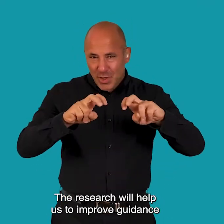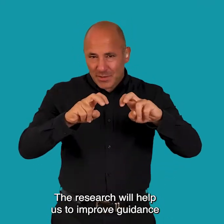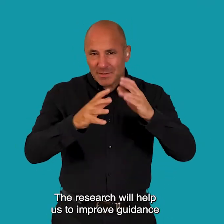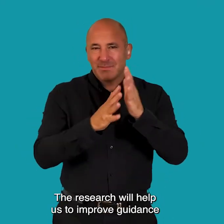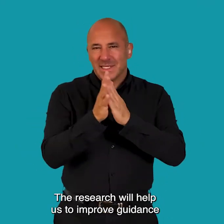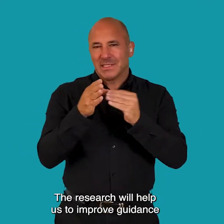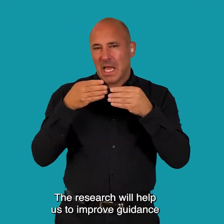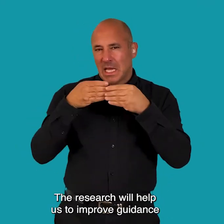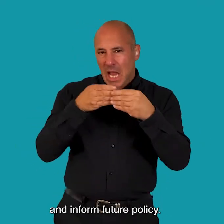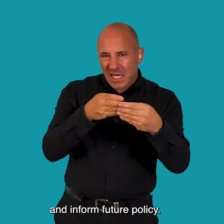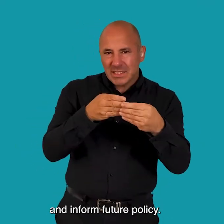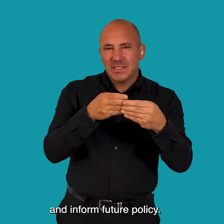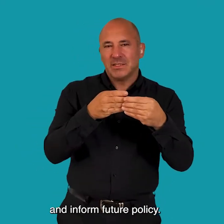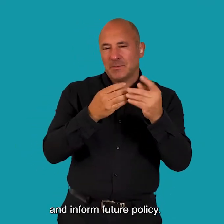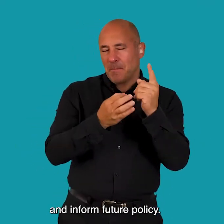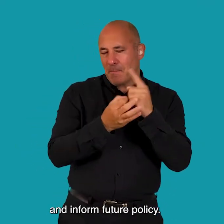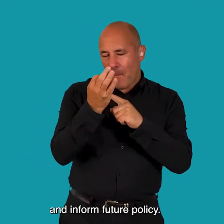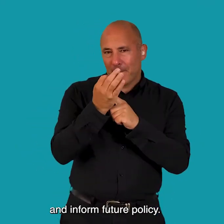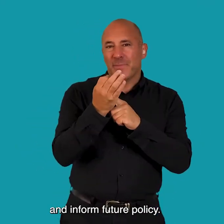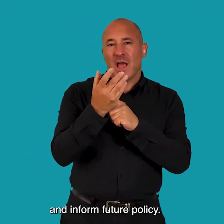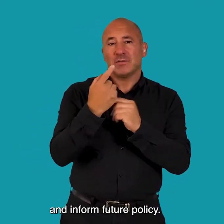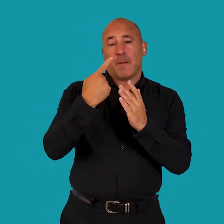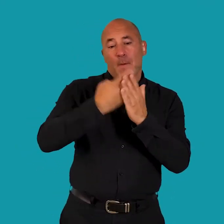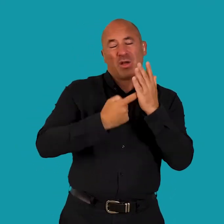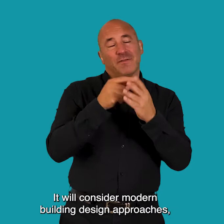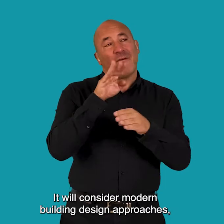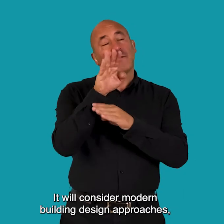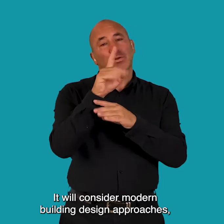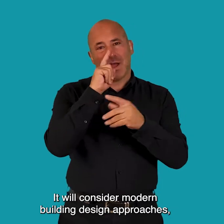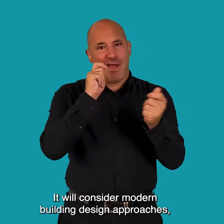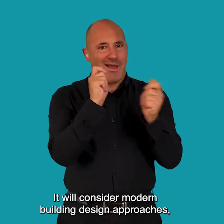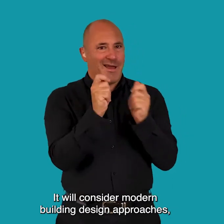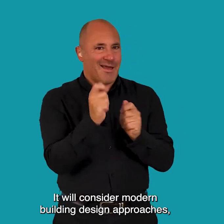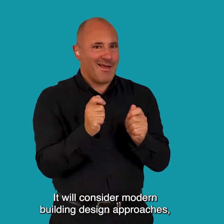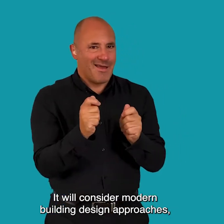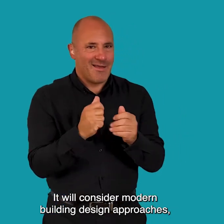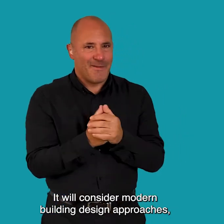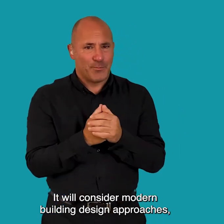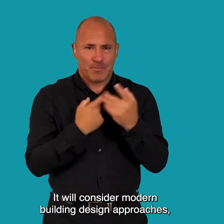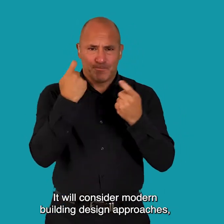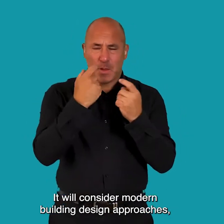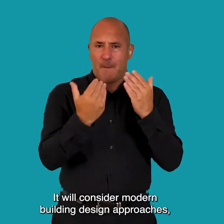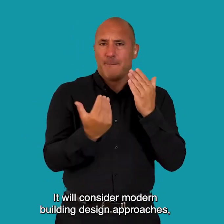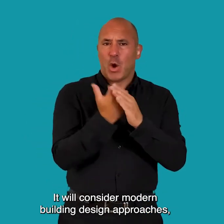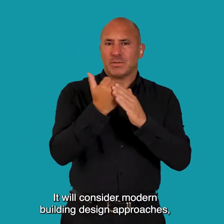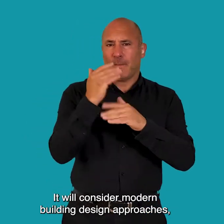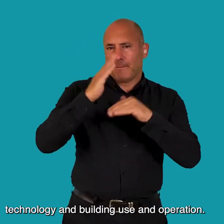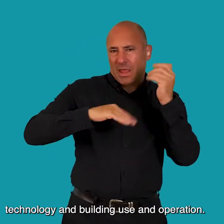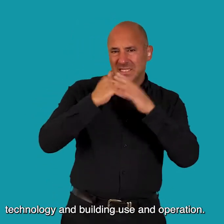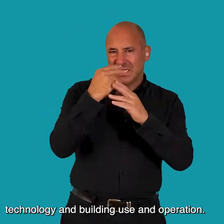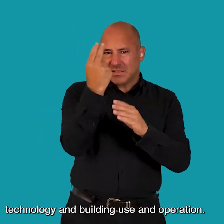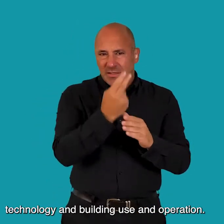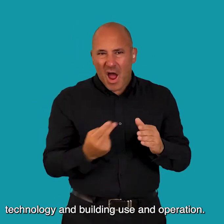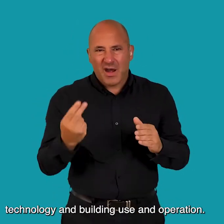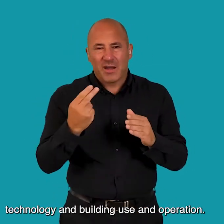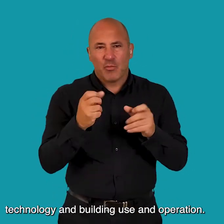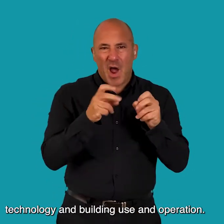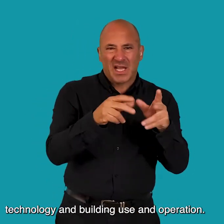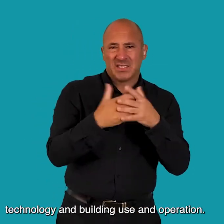improve guidance and inform future policy. It will consider modern building design approaches, technology, and building use